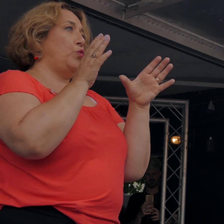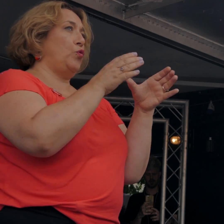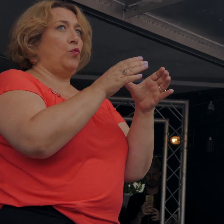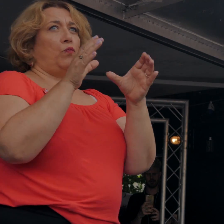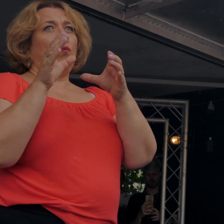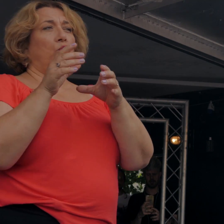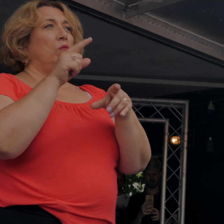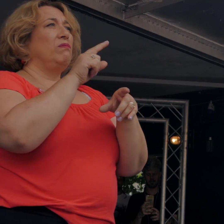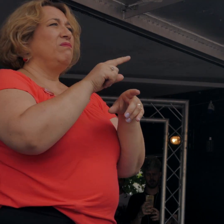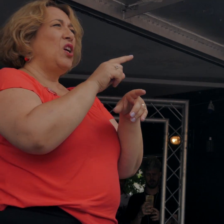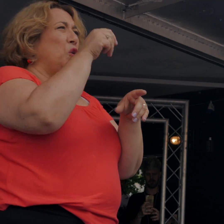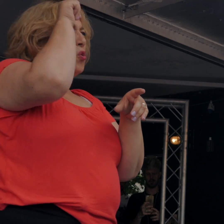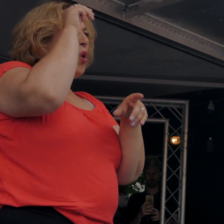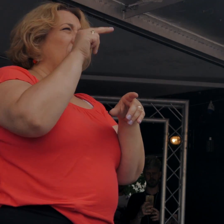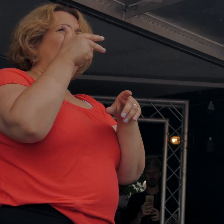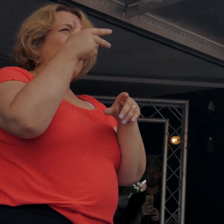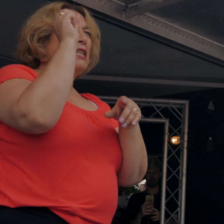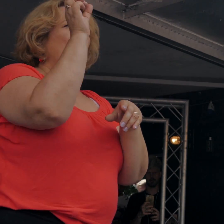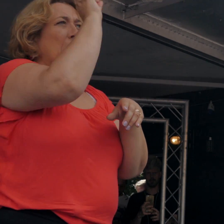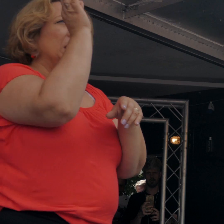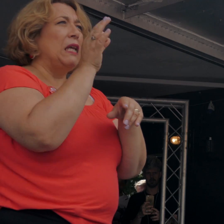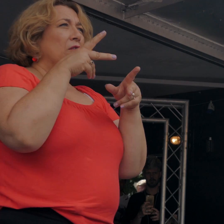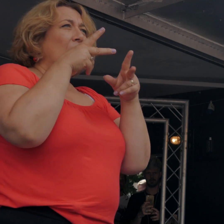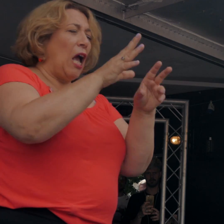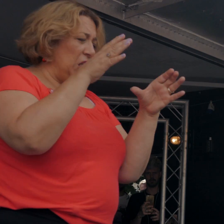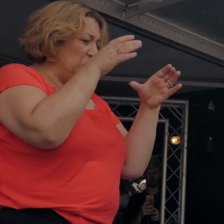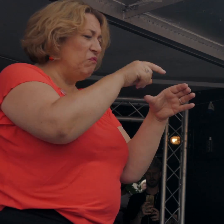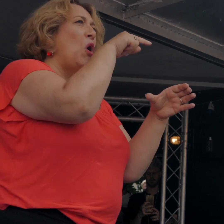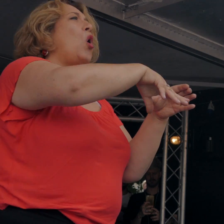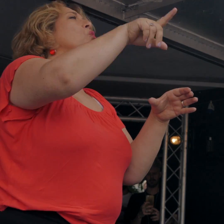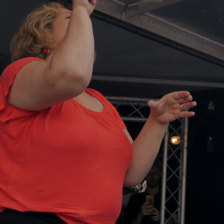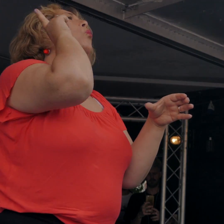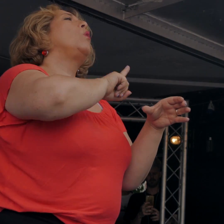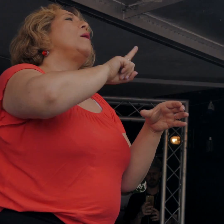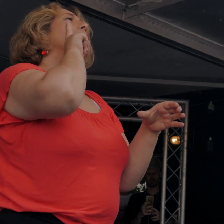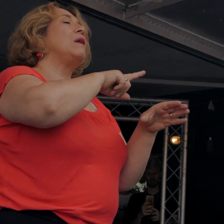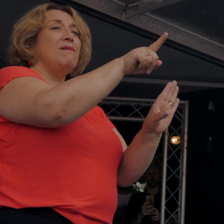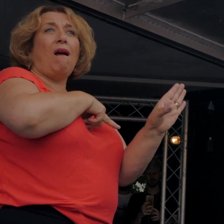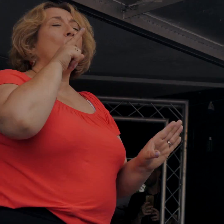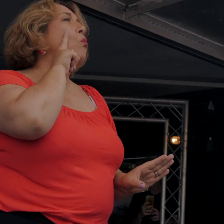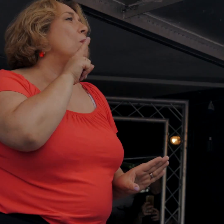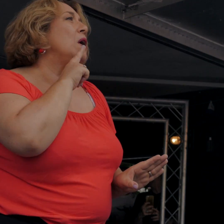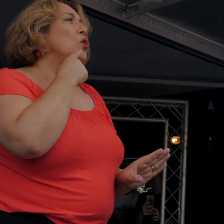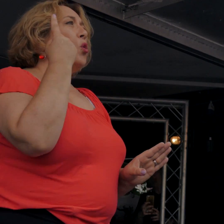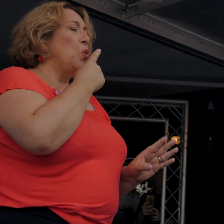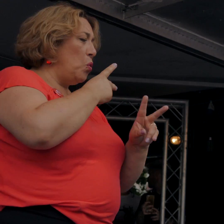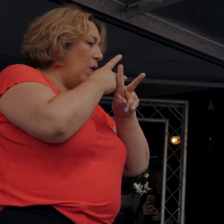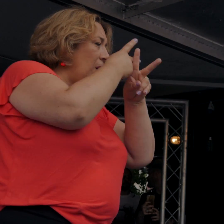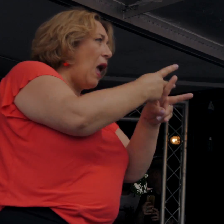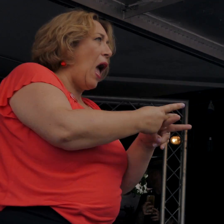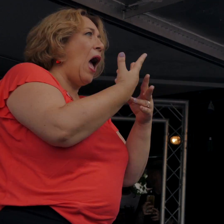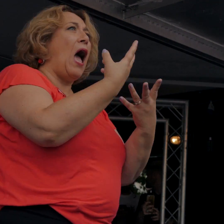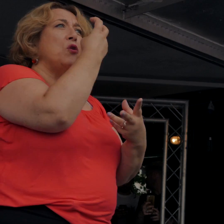80% of the austerity cuts have fallen on women. Young women who care, and older women